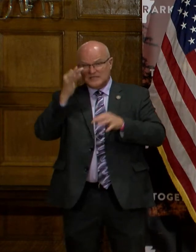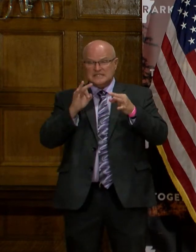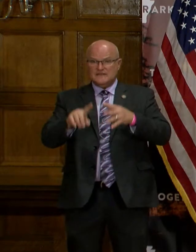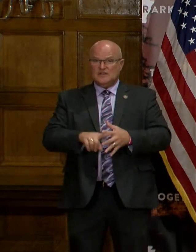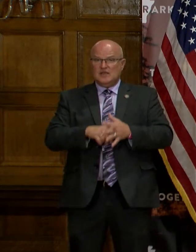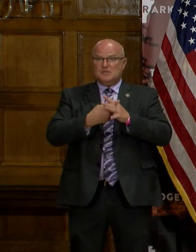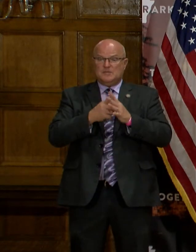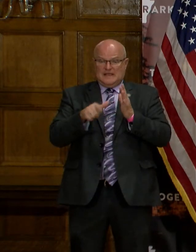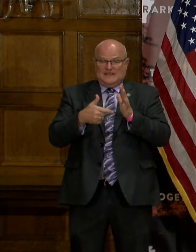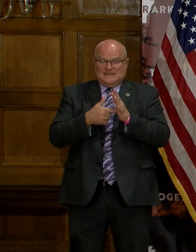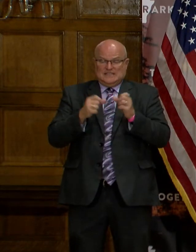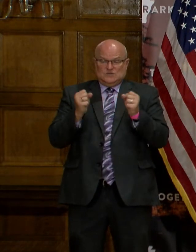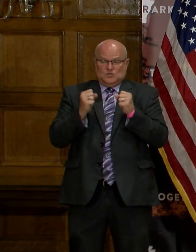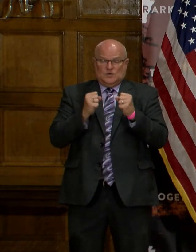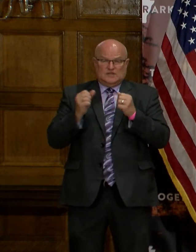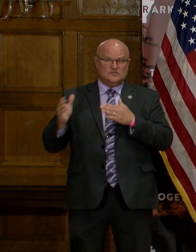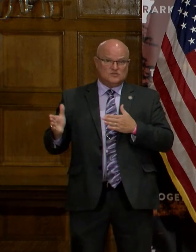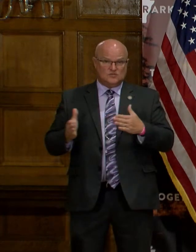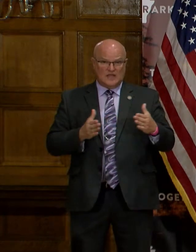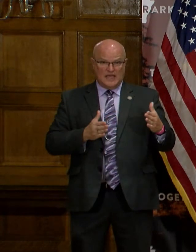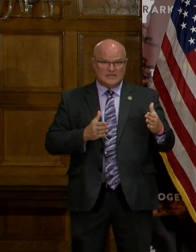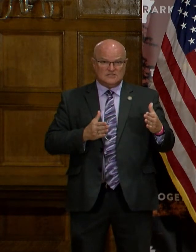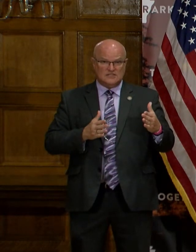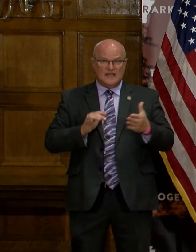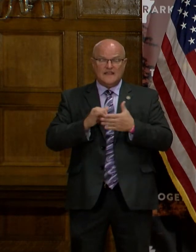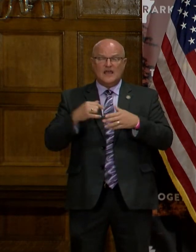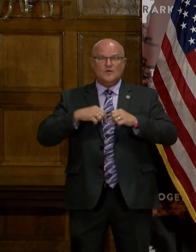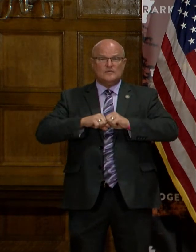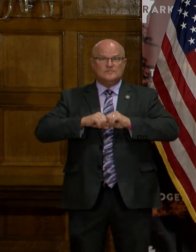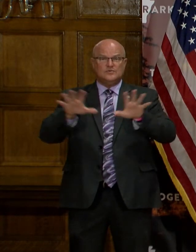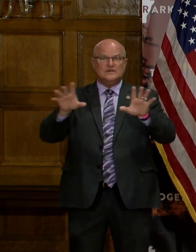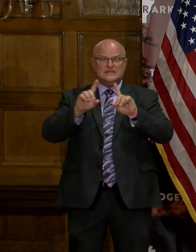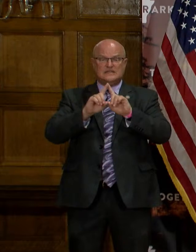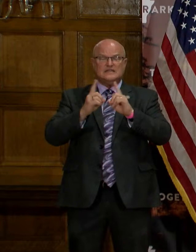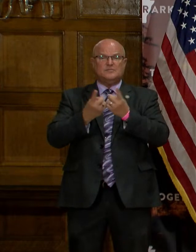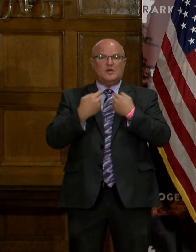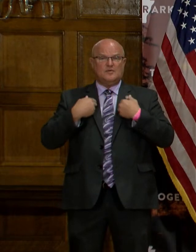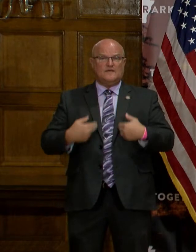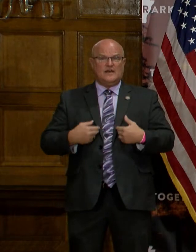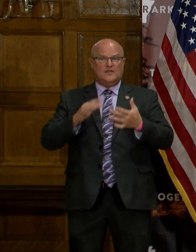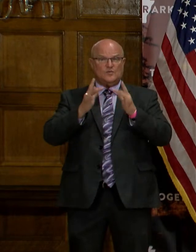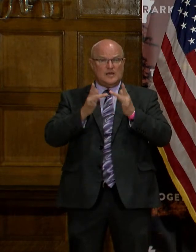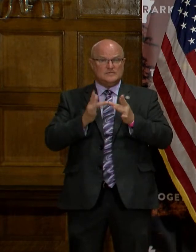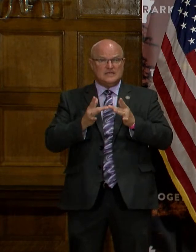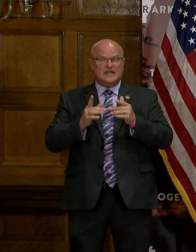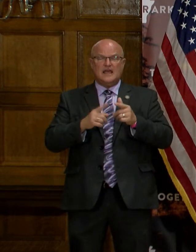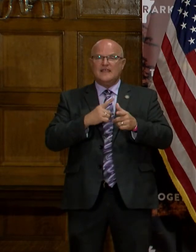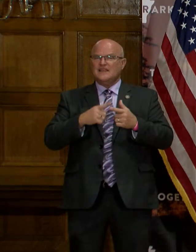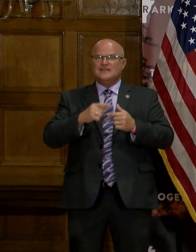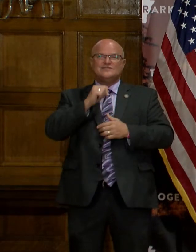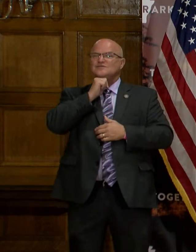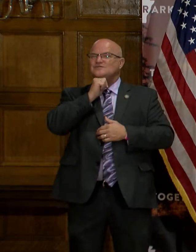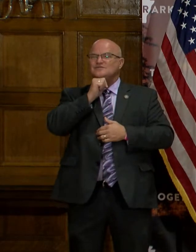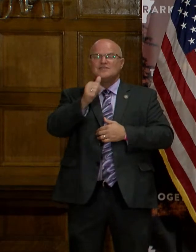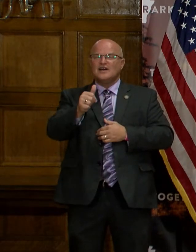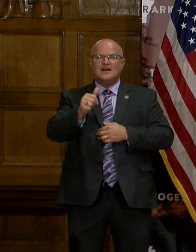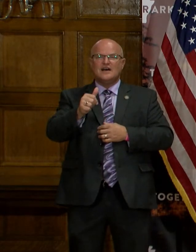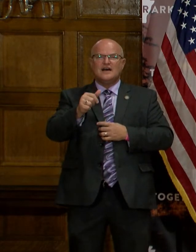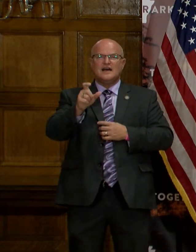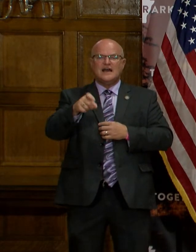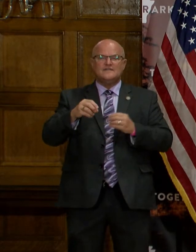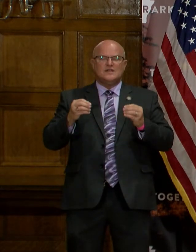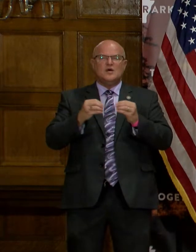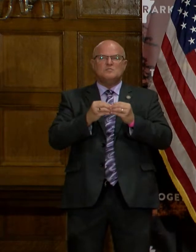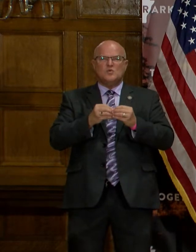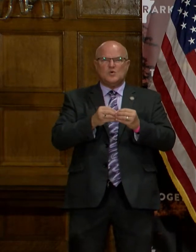you implement this winter strategy that we're putting up at the Department of Health website, then you're not going to have to put